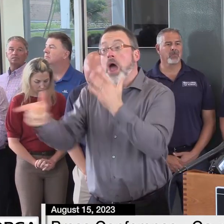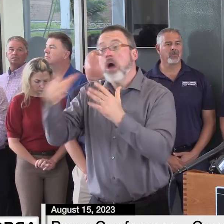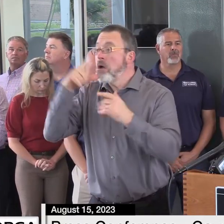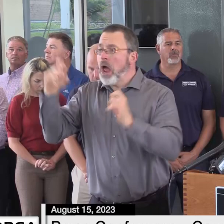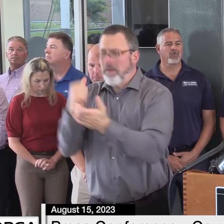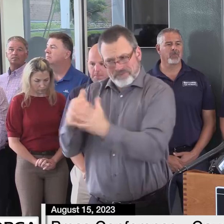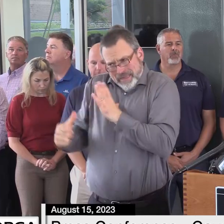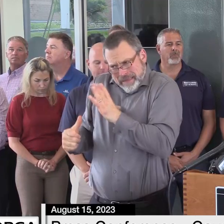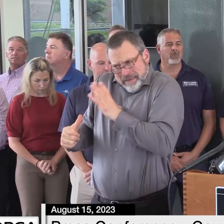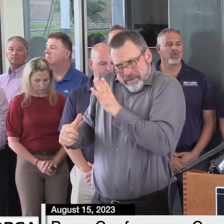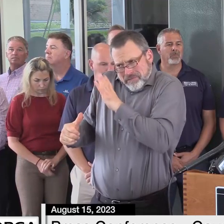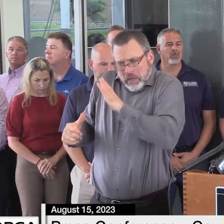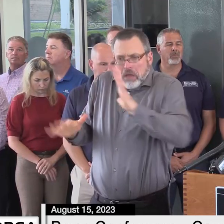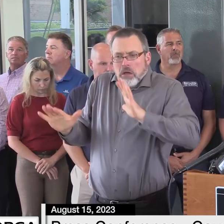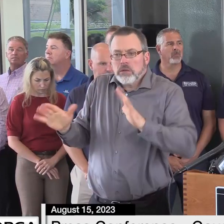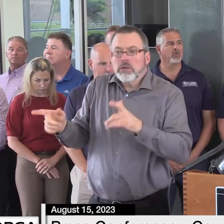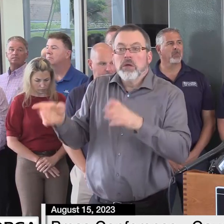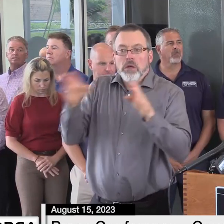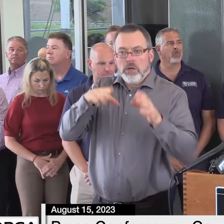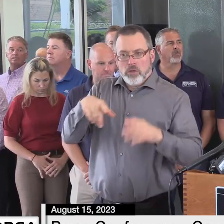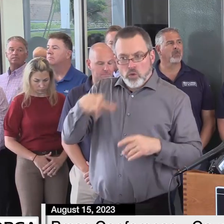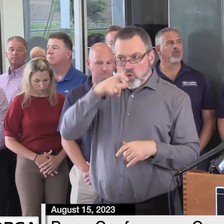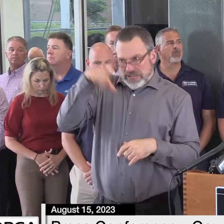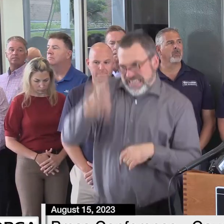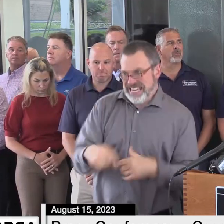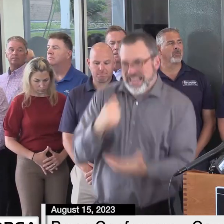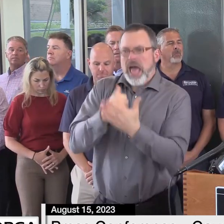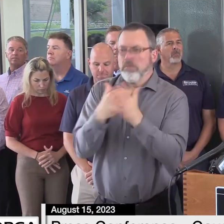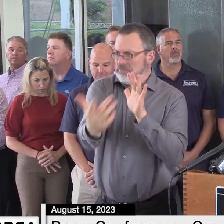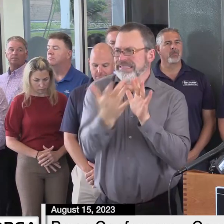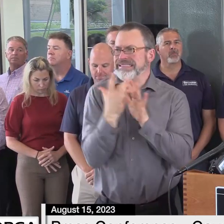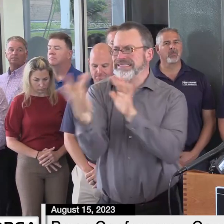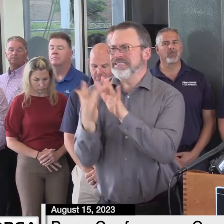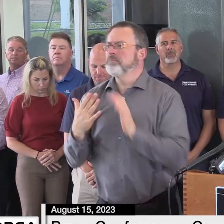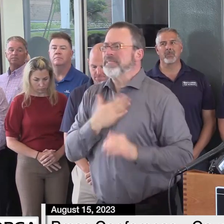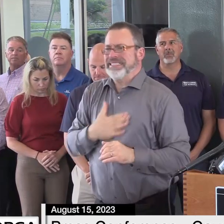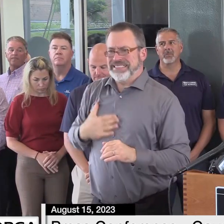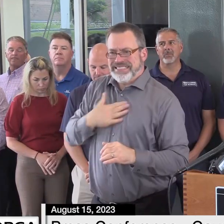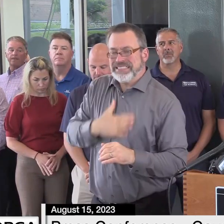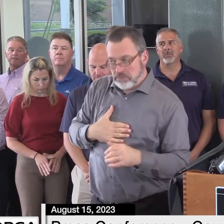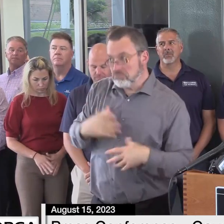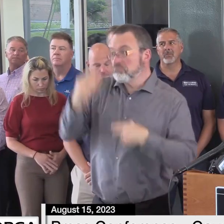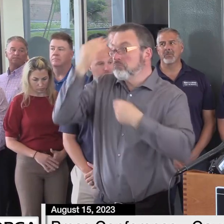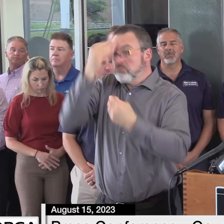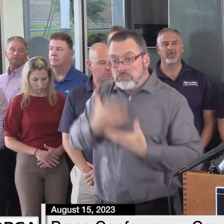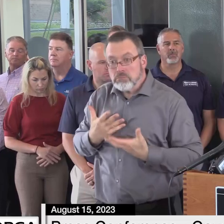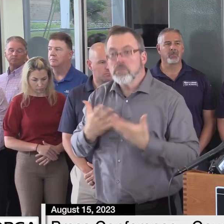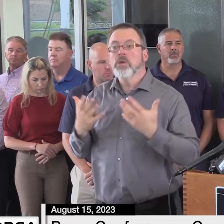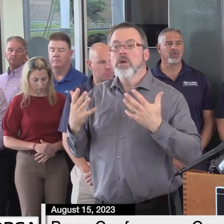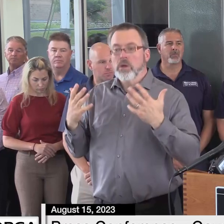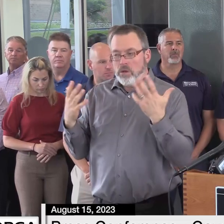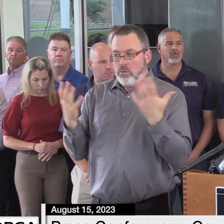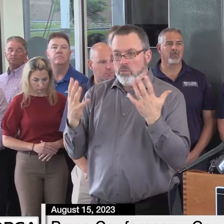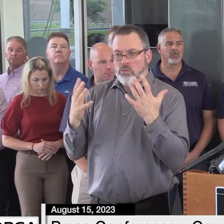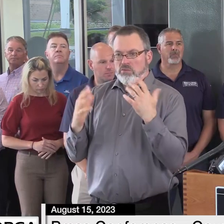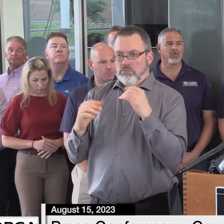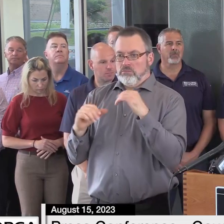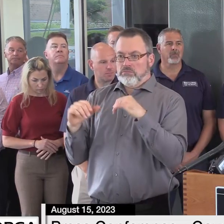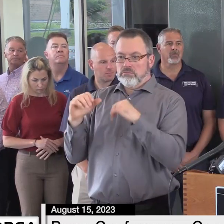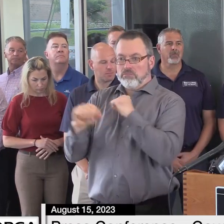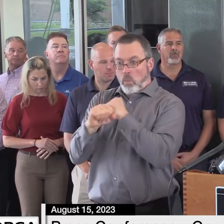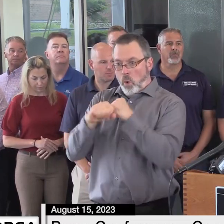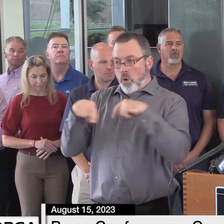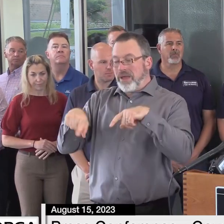right? But we're asking those towns to step forward. We are promoting that this is public